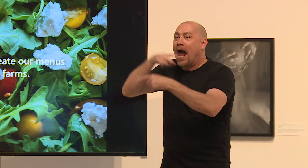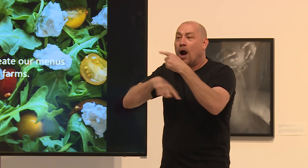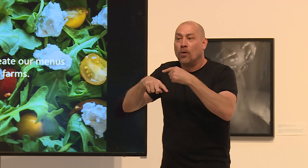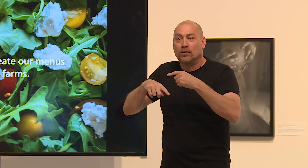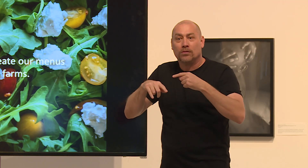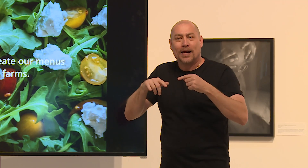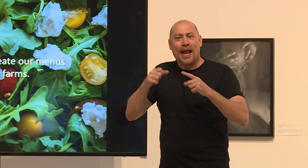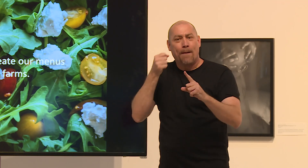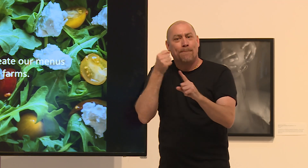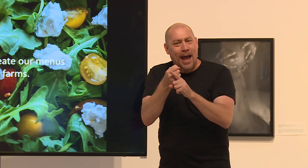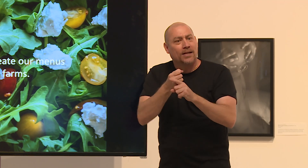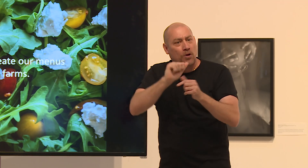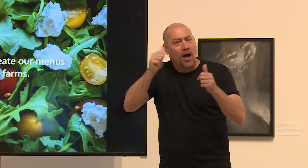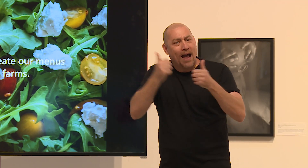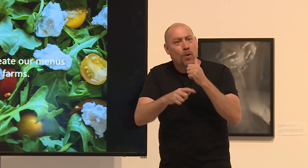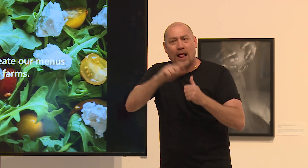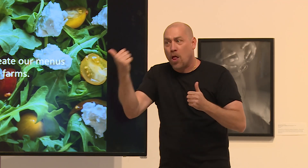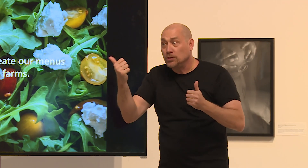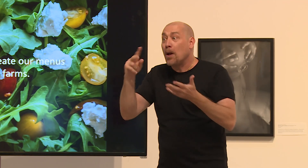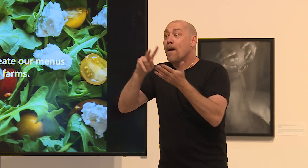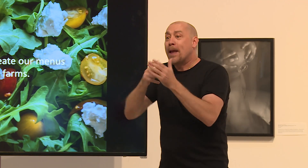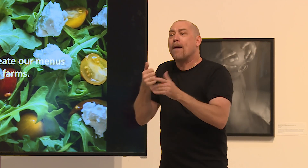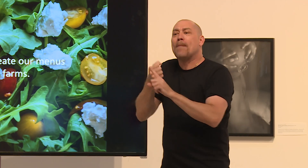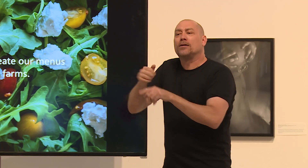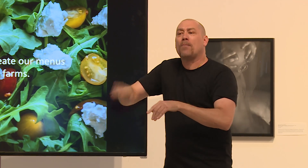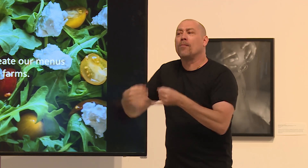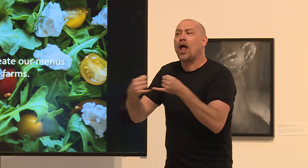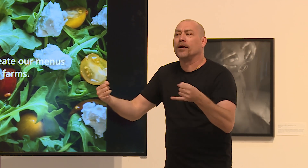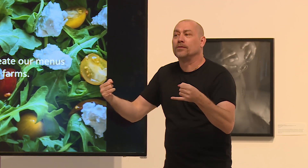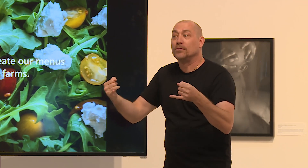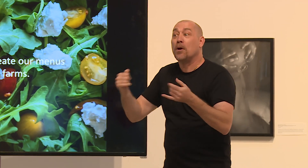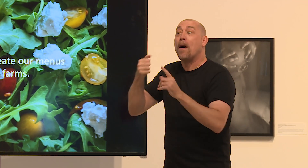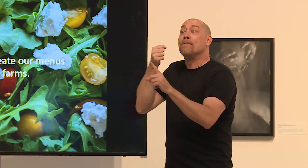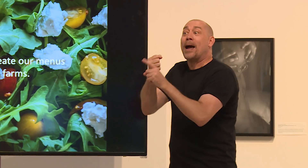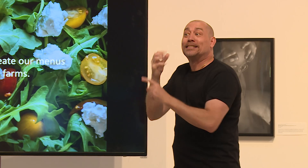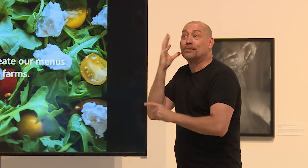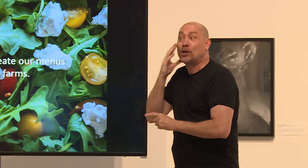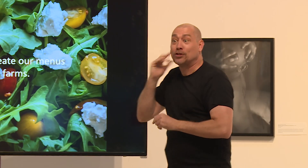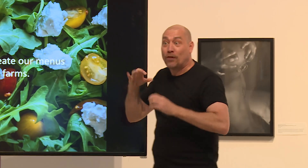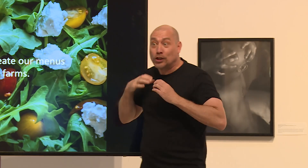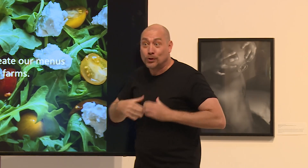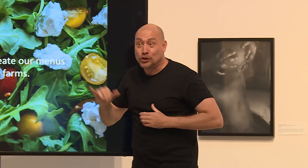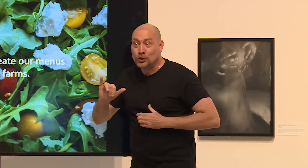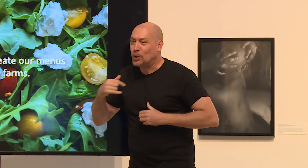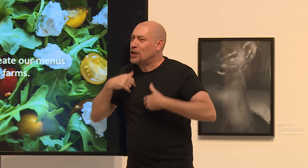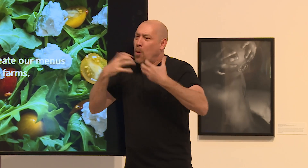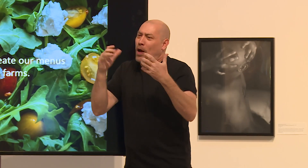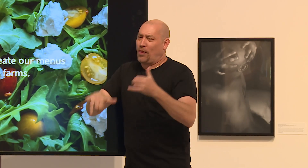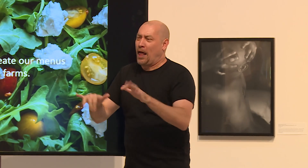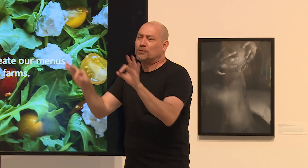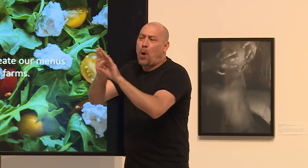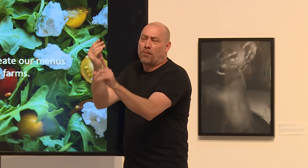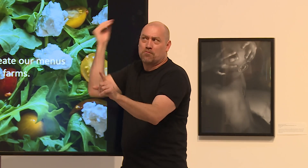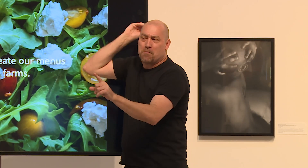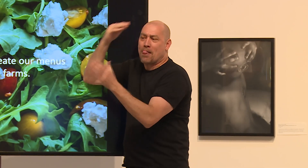product and the impacts that it will have, the impacts on your bottom line, the impacts